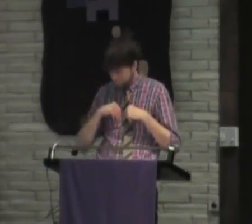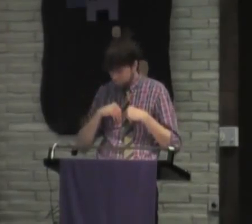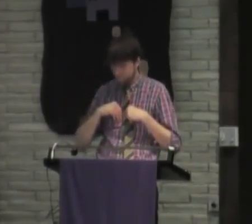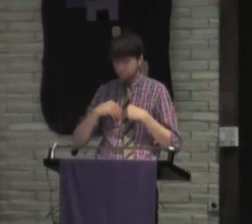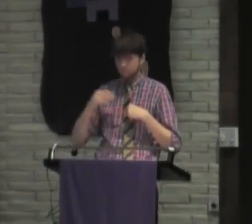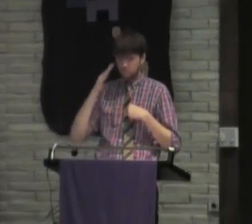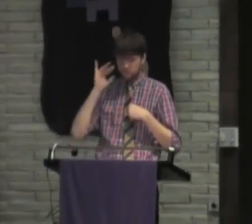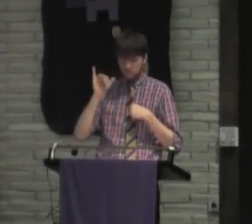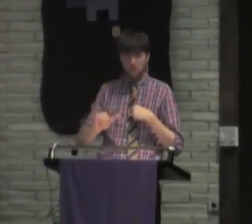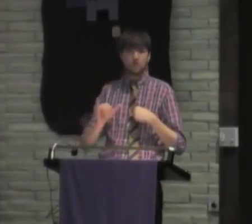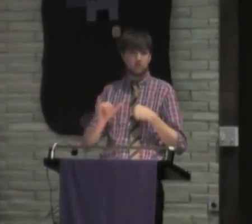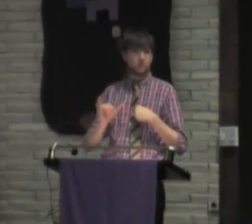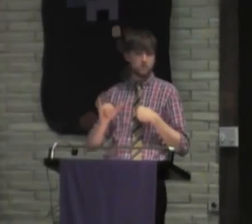and accept our role,